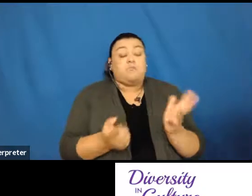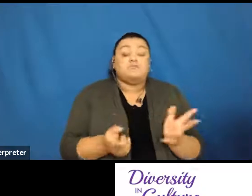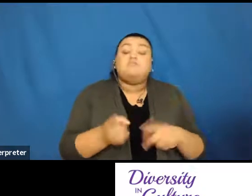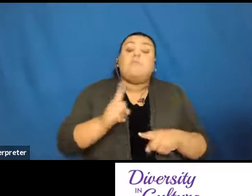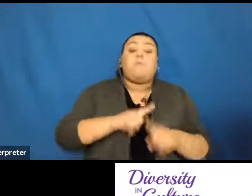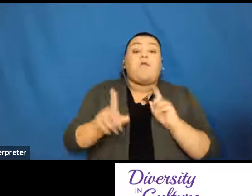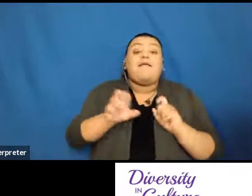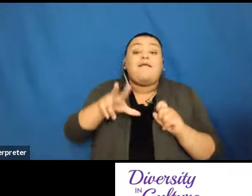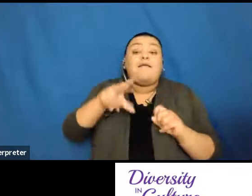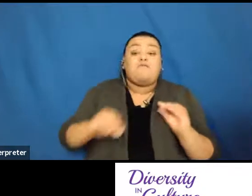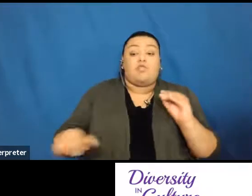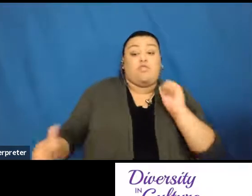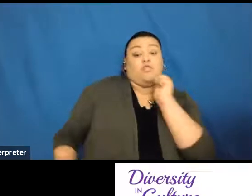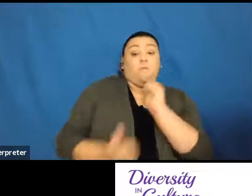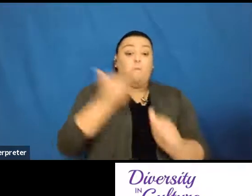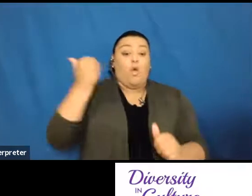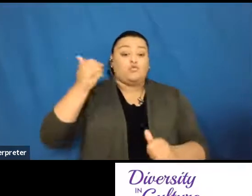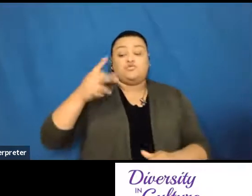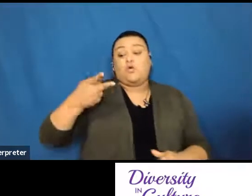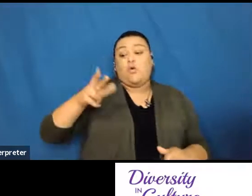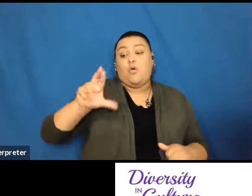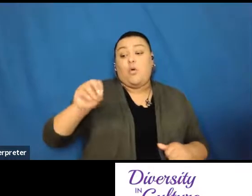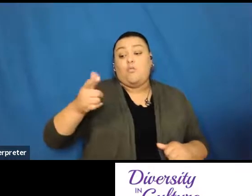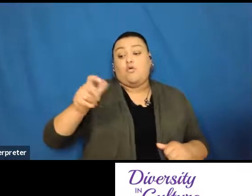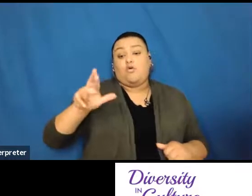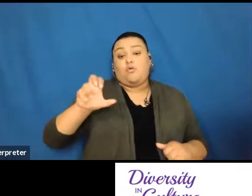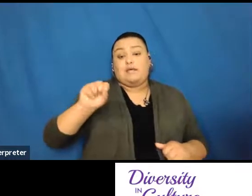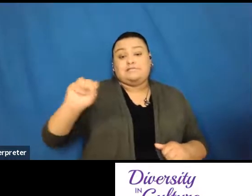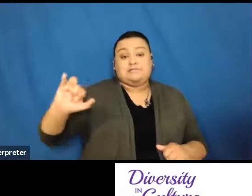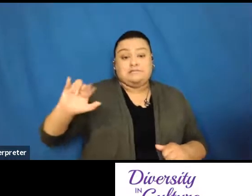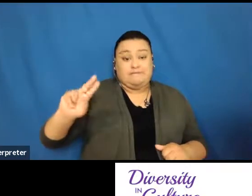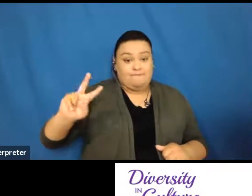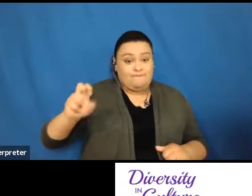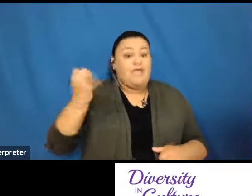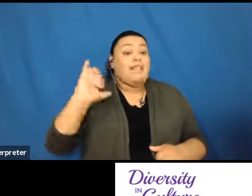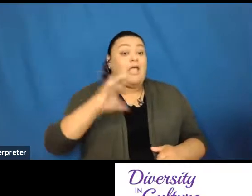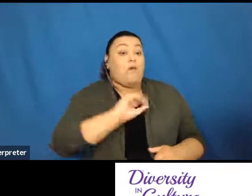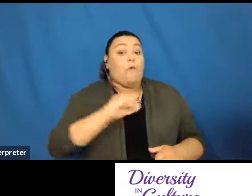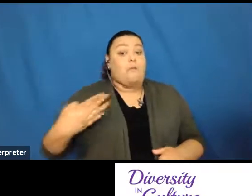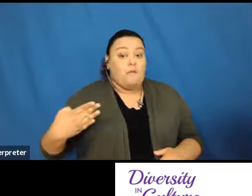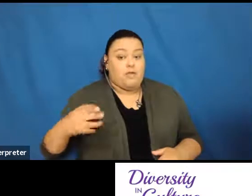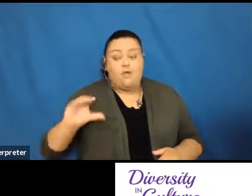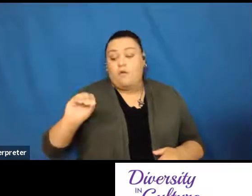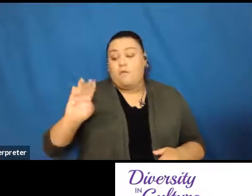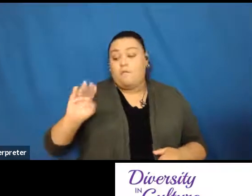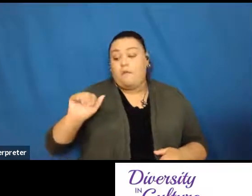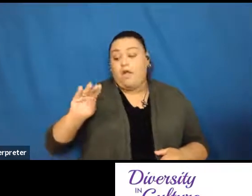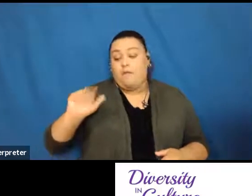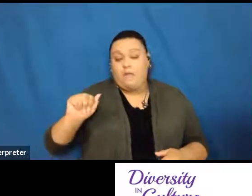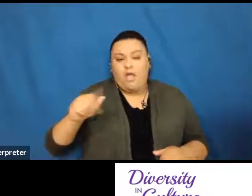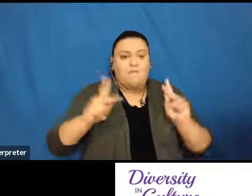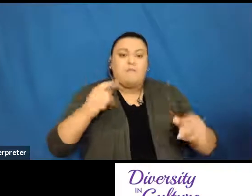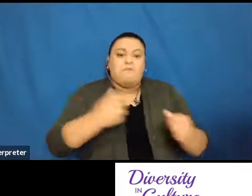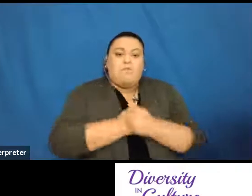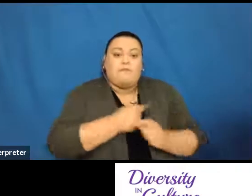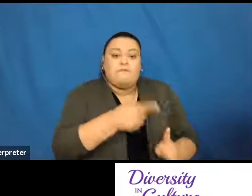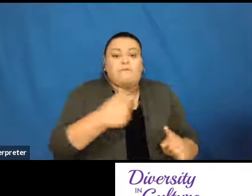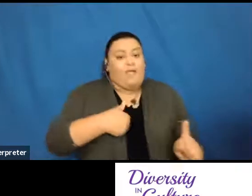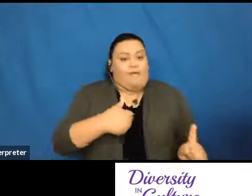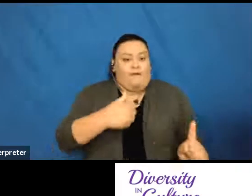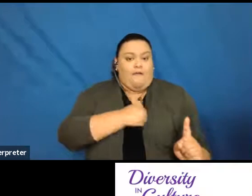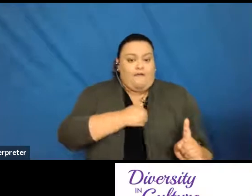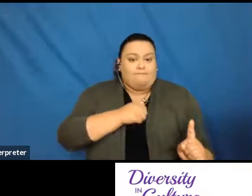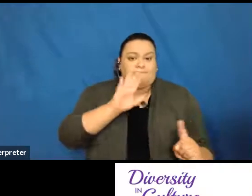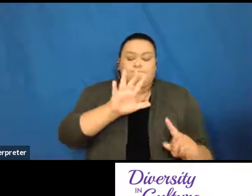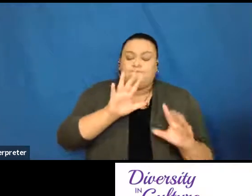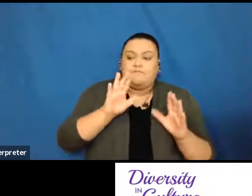most progressive in quote presidents we've had, like Obama, for example, you know, I mean, people love Obama. You know, I love her wife and her kids. You